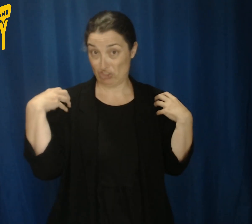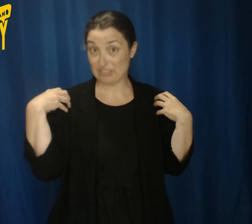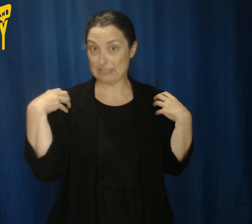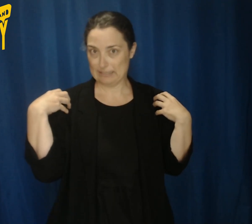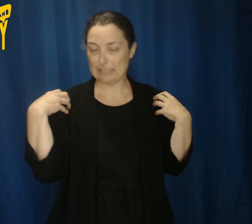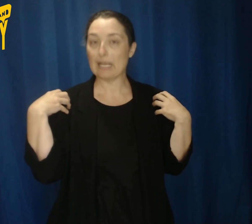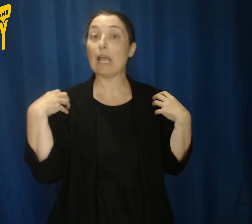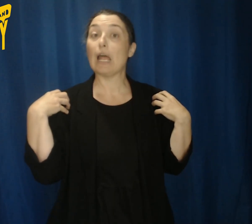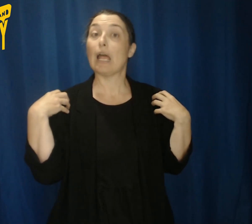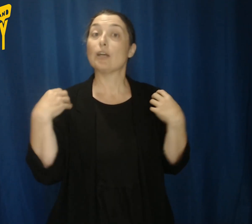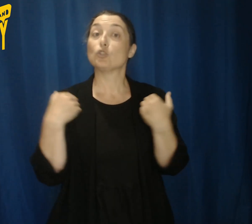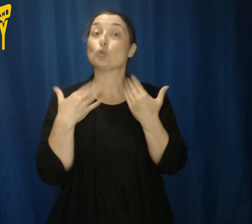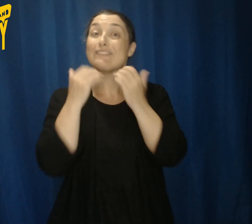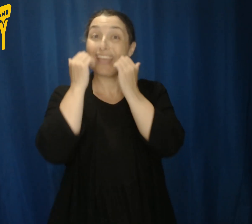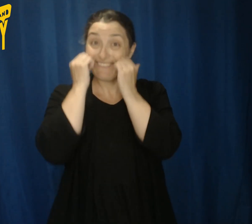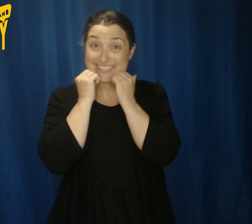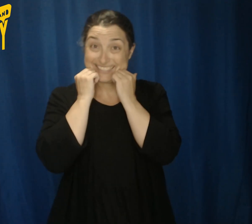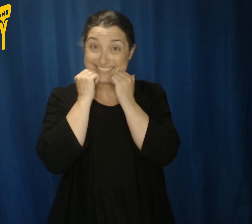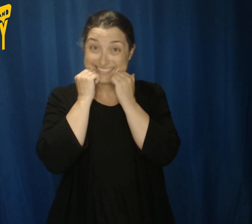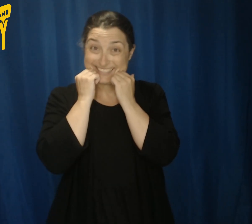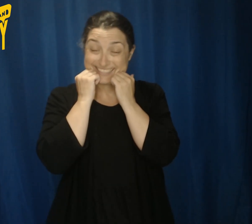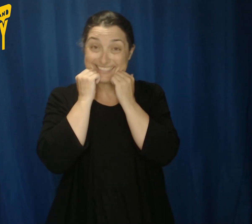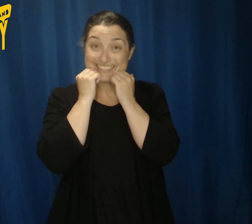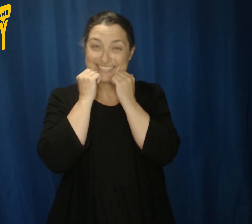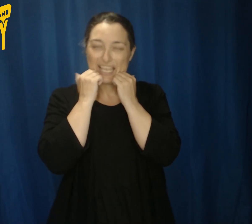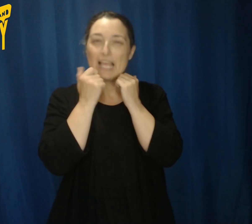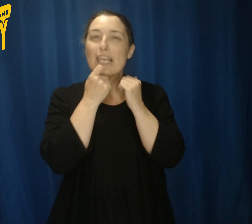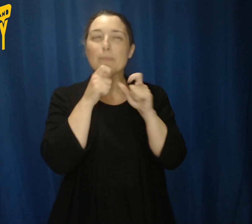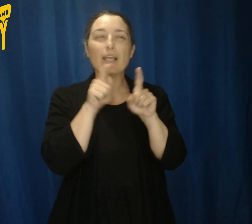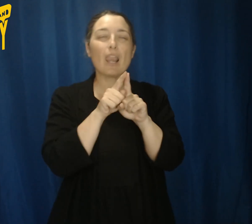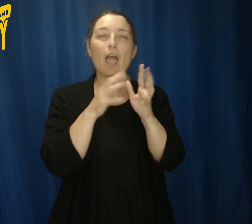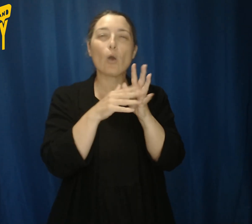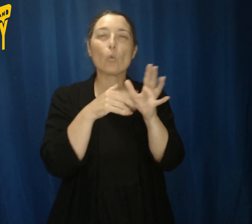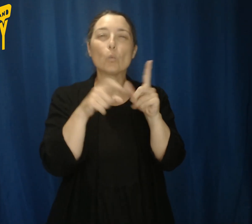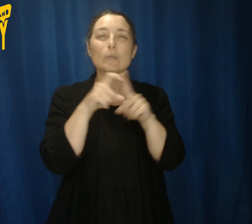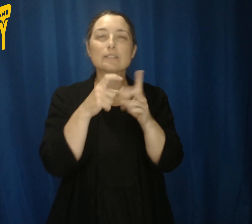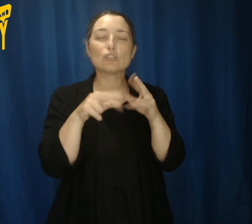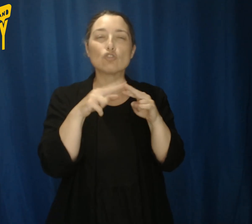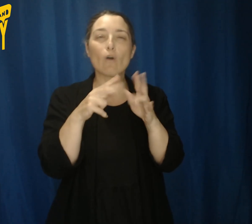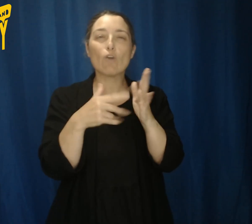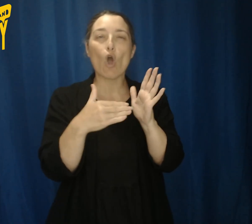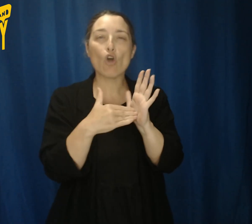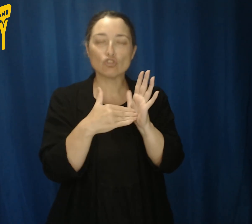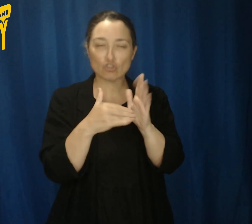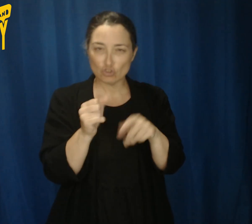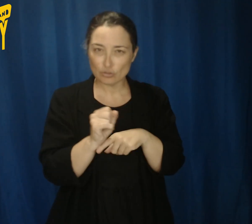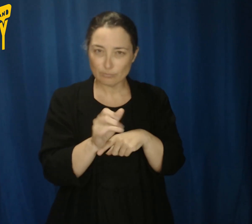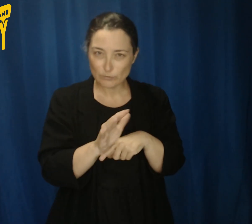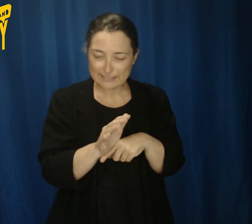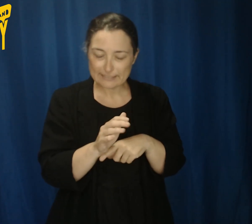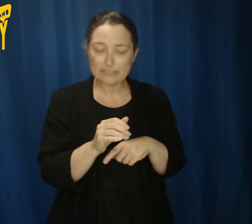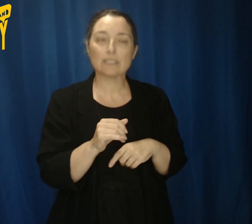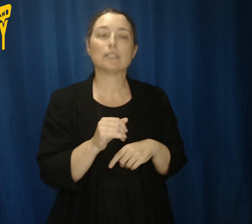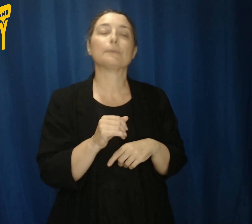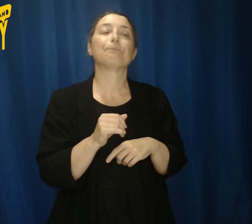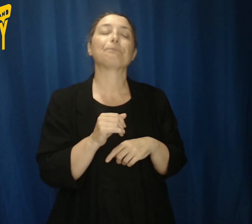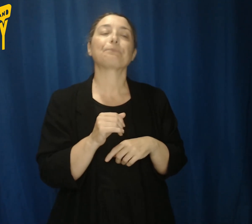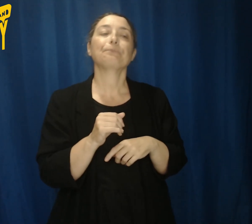journey. And it's a bit like Wizard of Oz. Have you seen Wizard of Oz, the movie? Yeah. Well, Wizard of Oz, the movie,